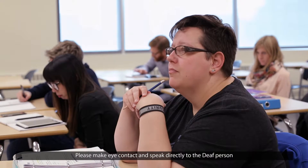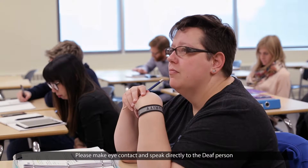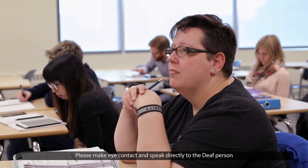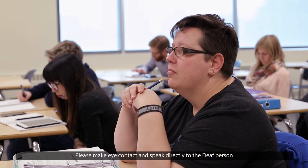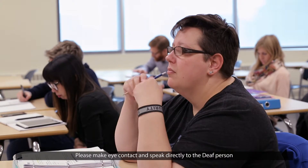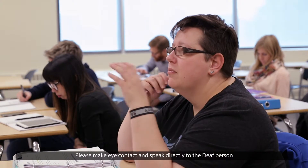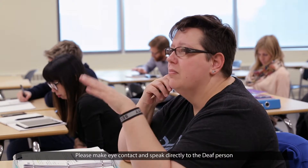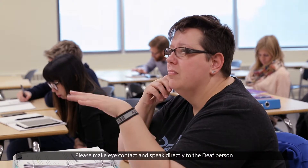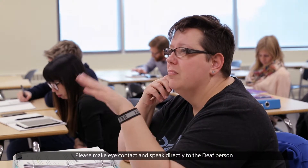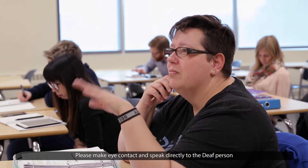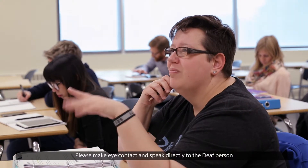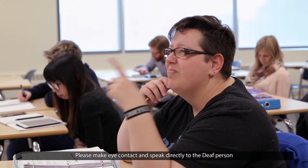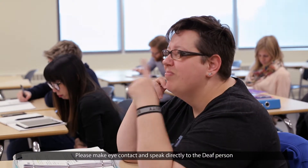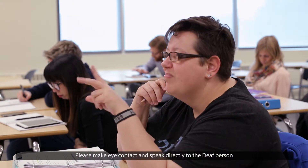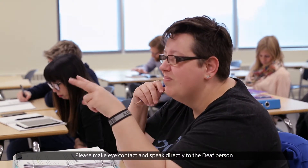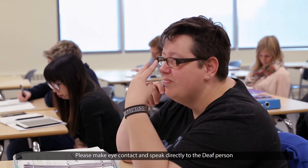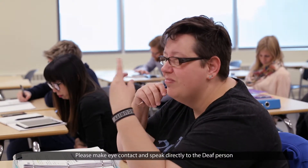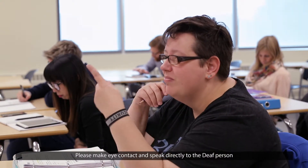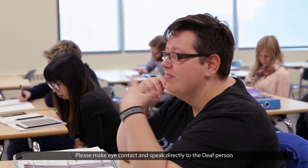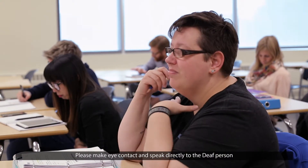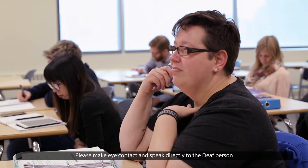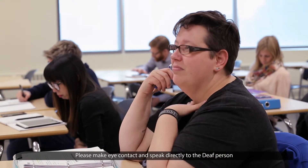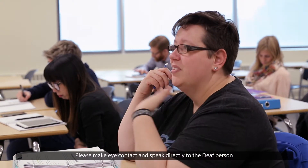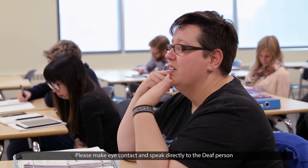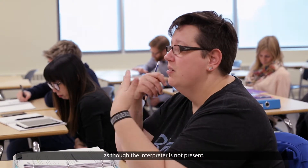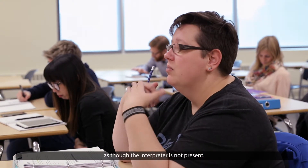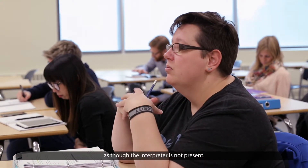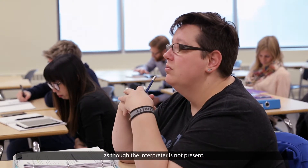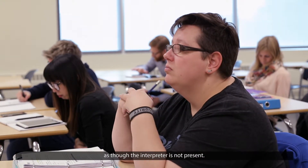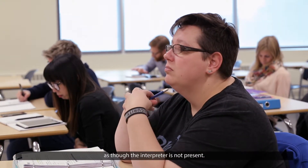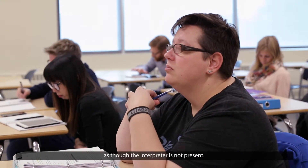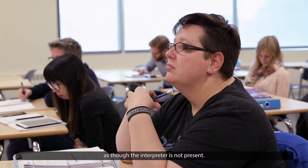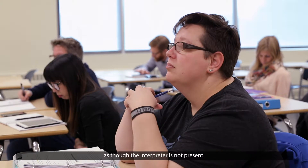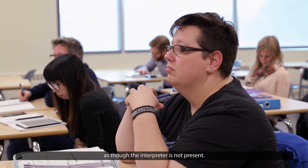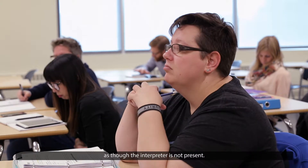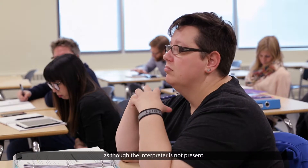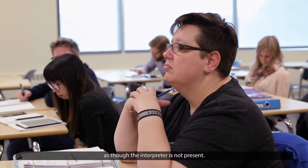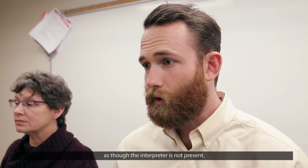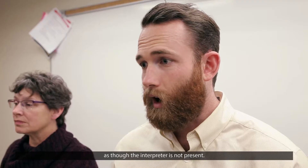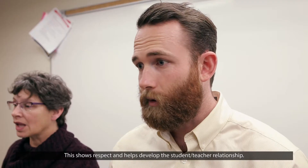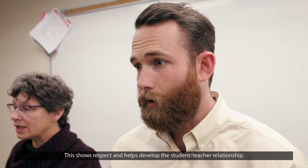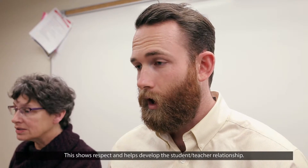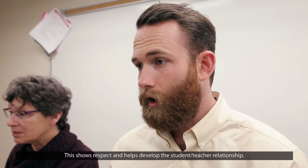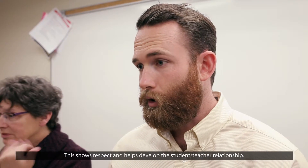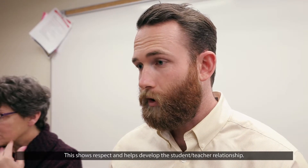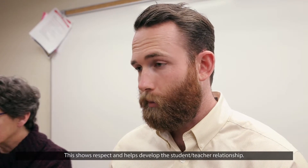make eye contact and speak directly to the deaf or hard of hearing person as though the interpreter is not present. This shows respect and